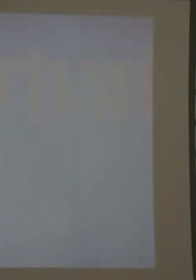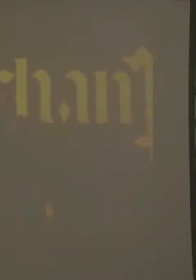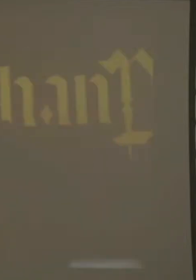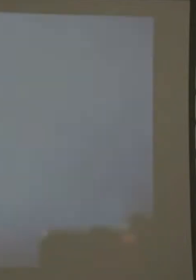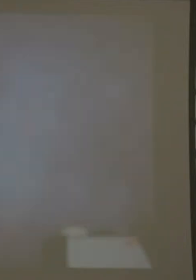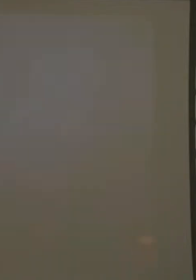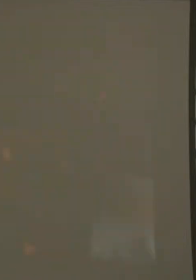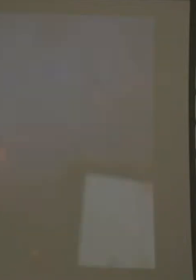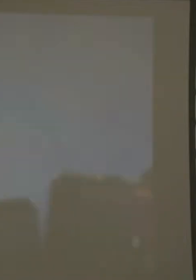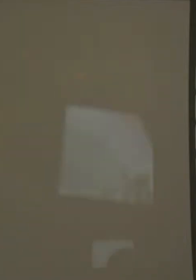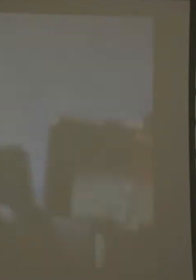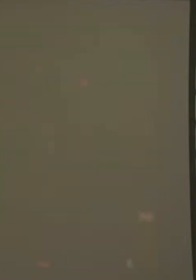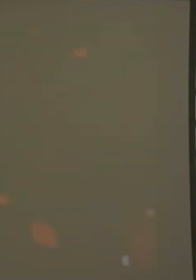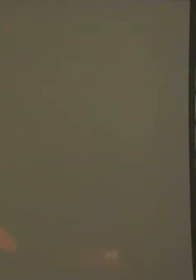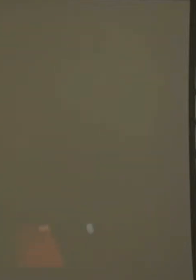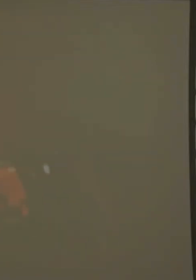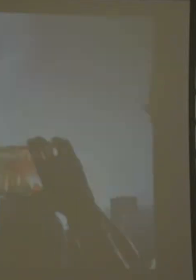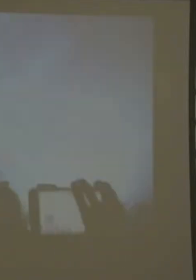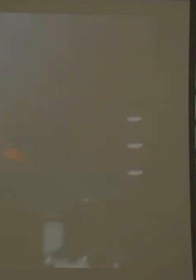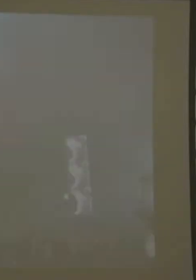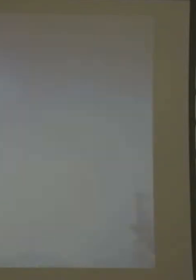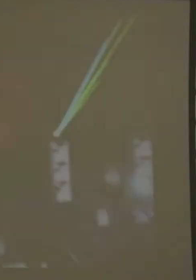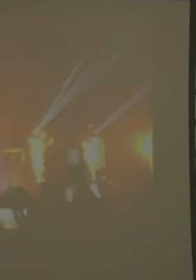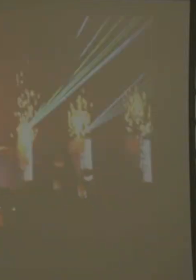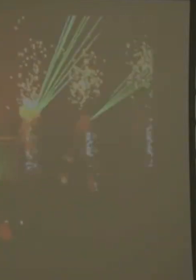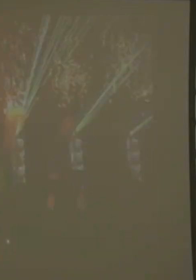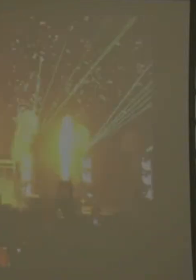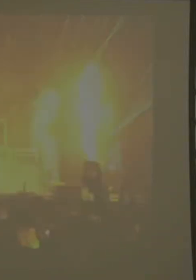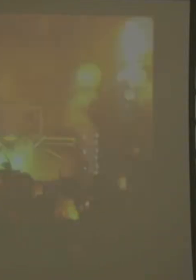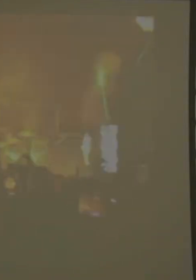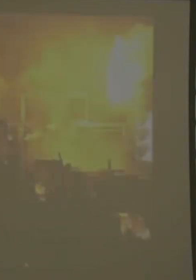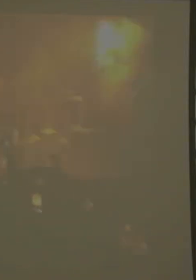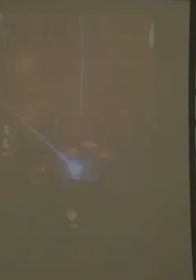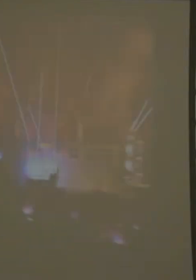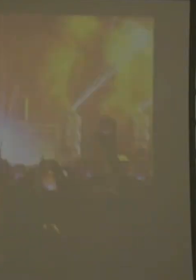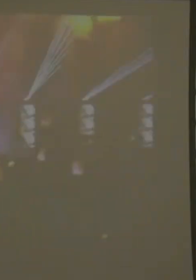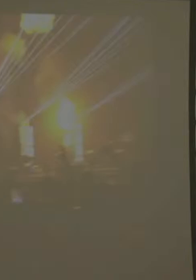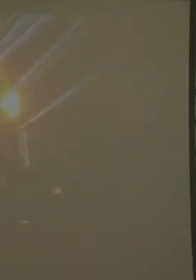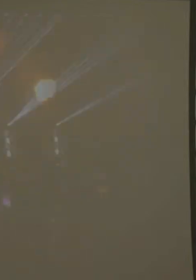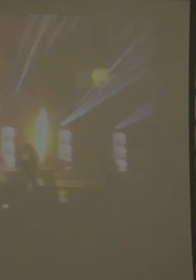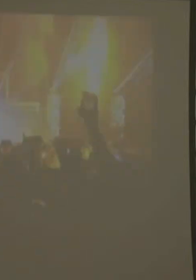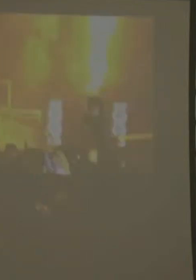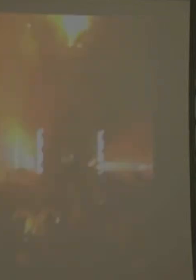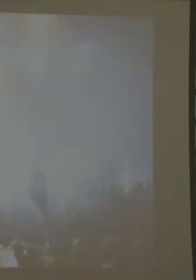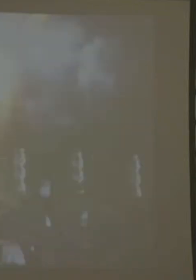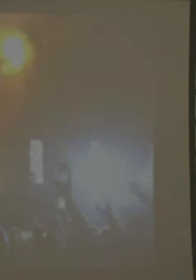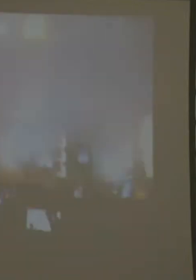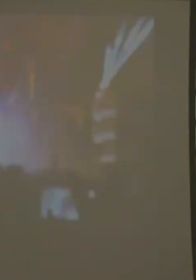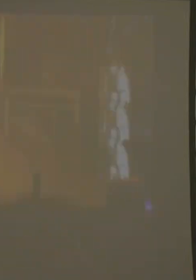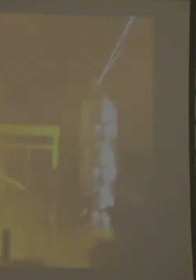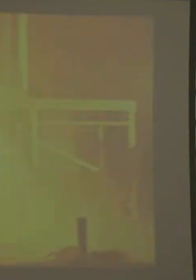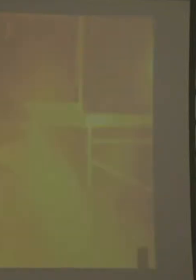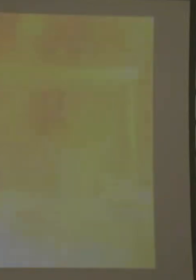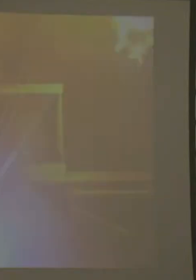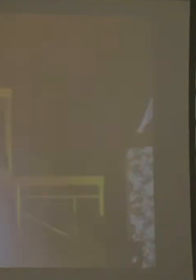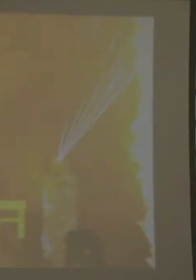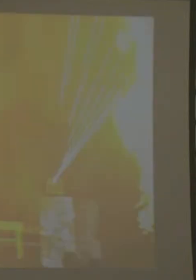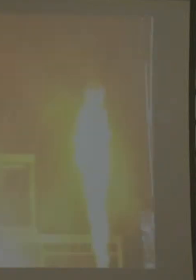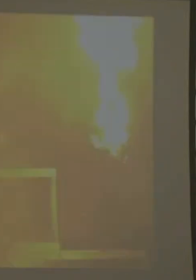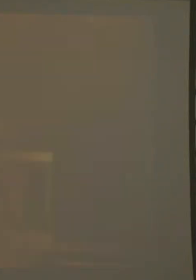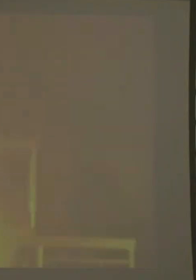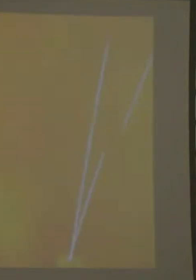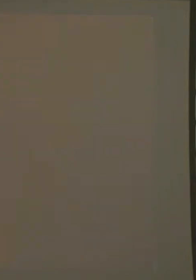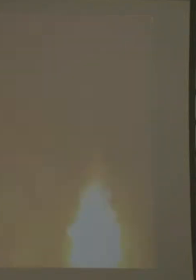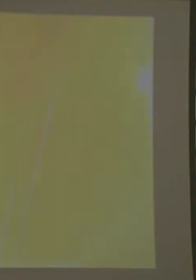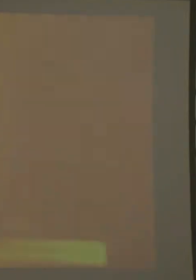will most likely be what I will start with, but networking with other creatives in the electronic music space will